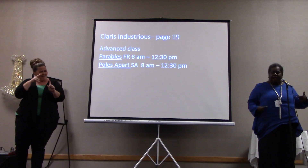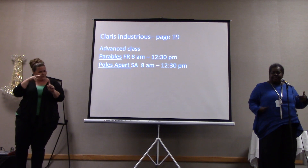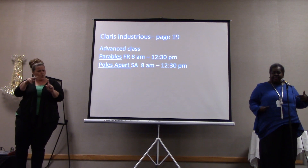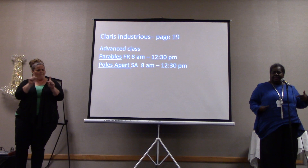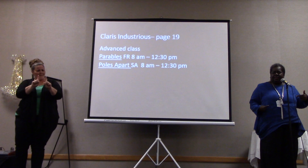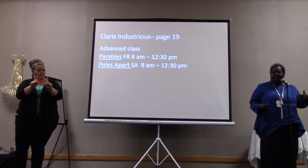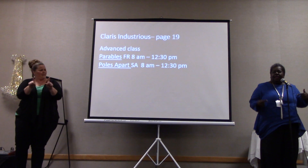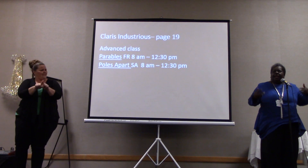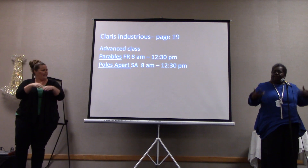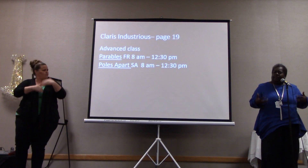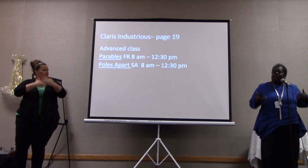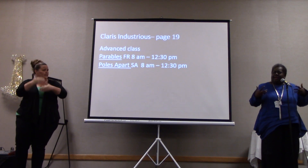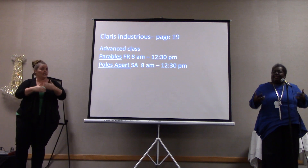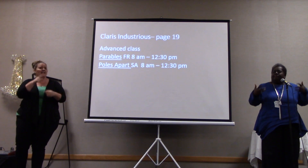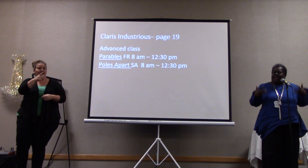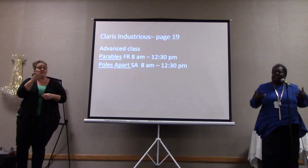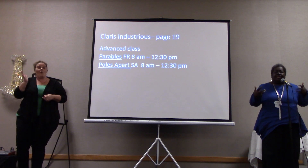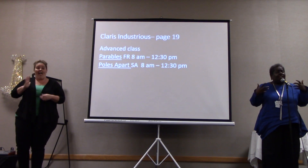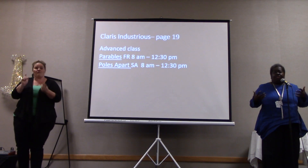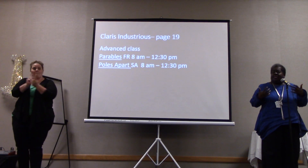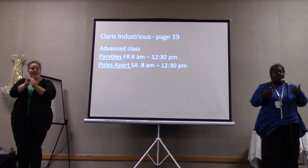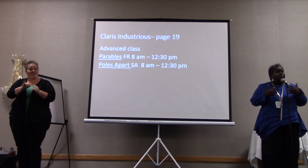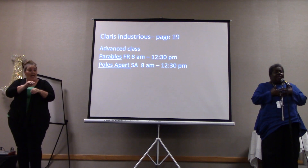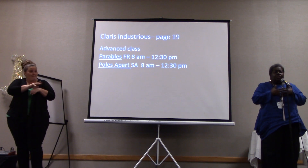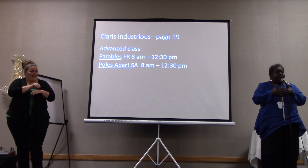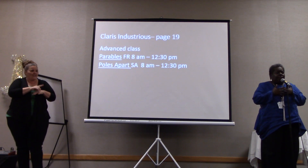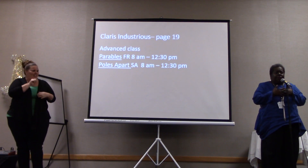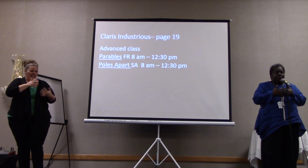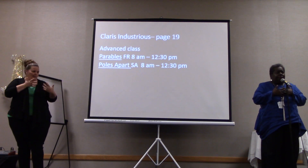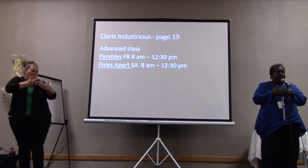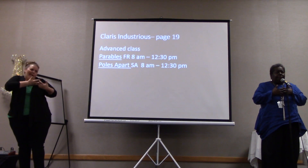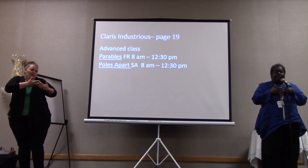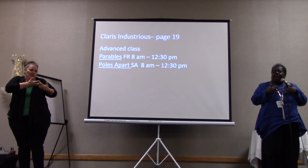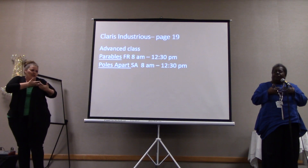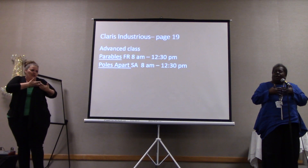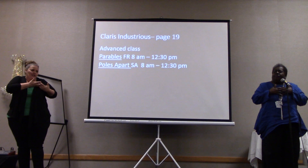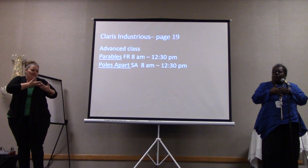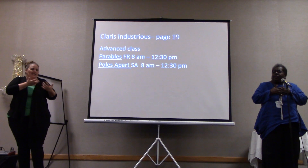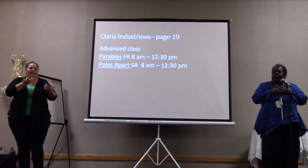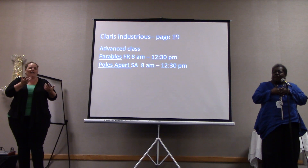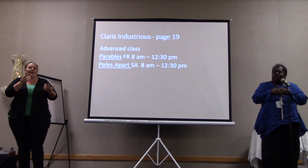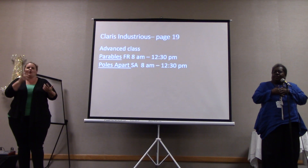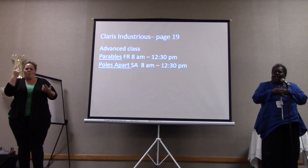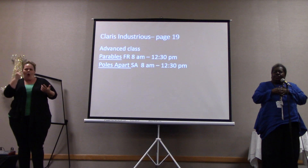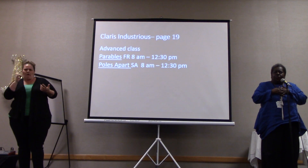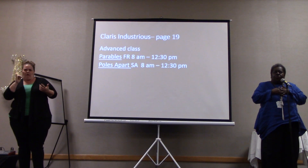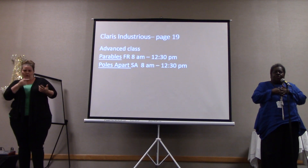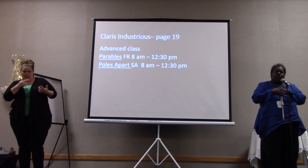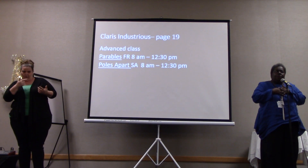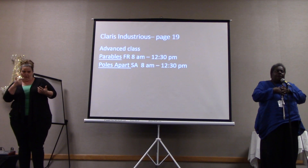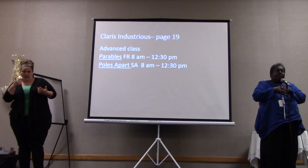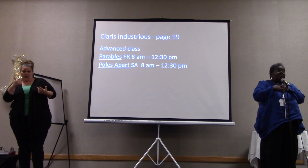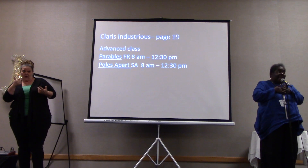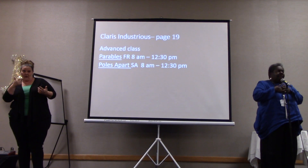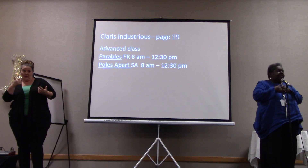same process. Have you ever met that mentee that just don't mesh with you? Have you ever wondered whether or not